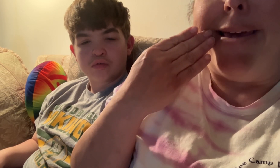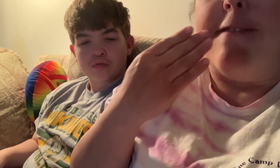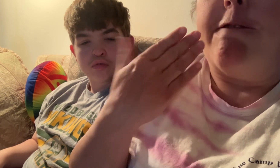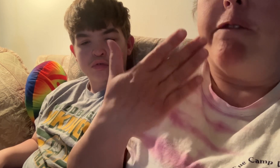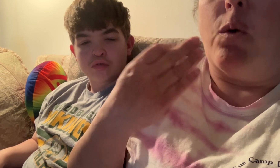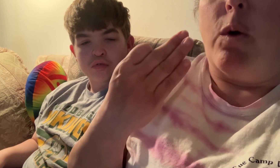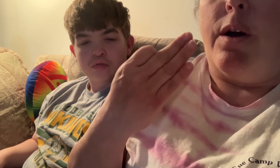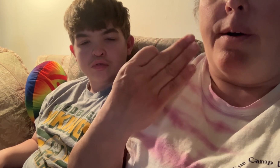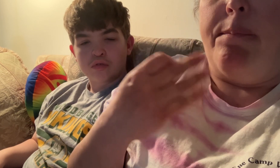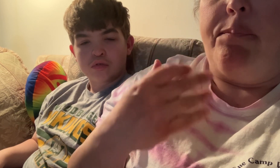before.